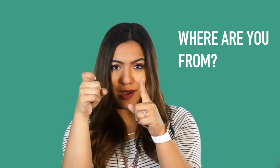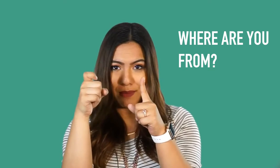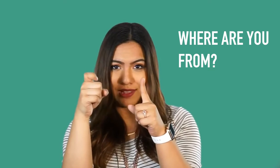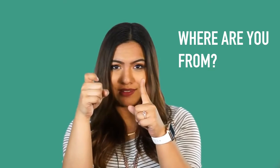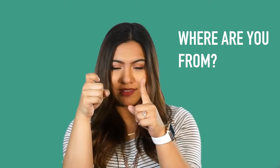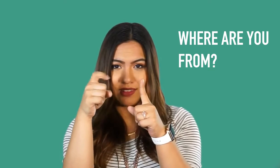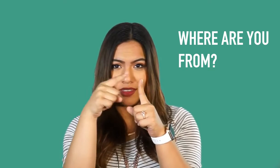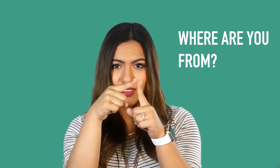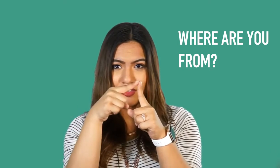from.